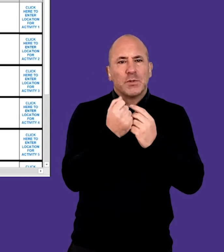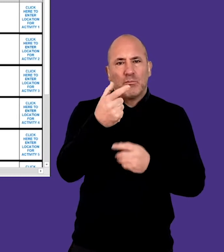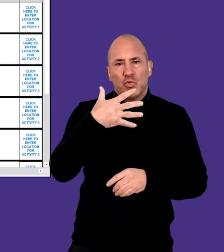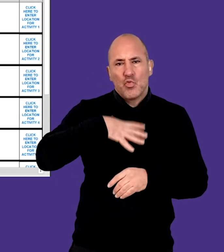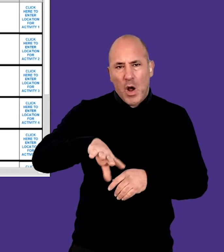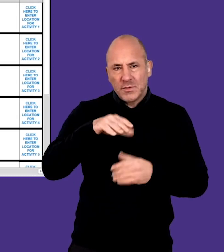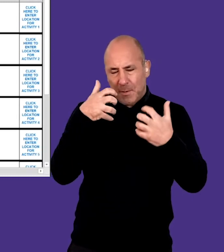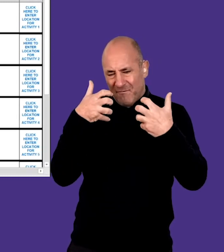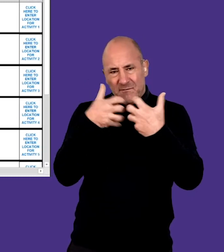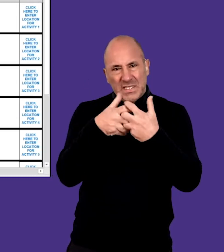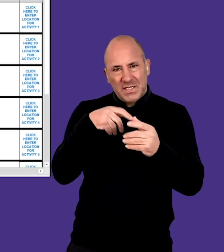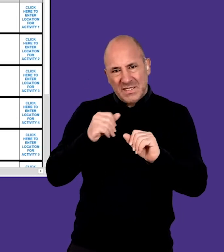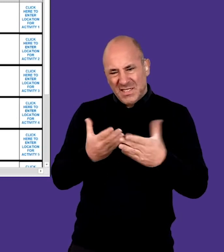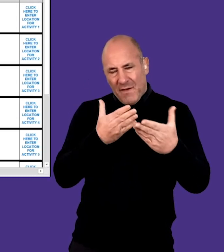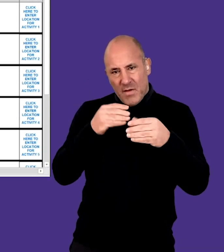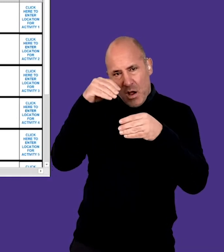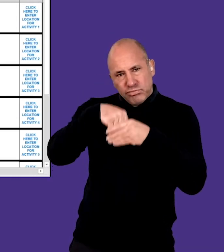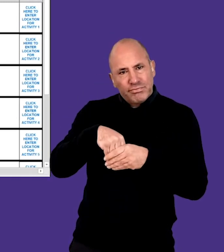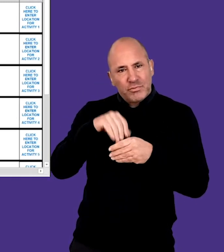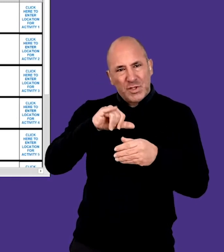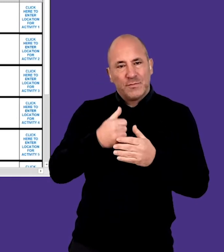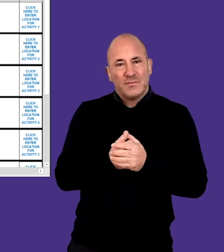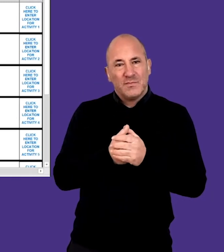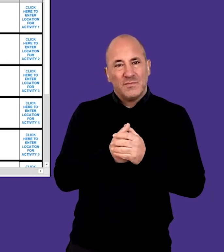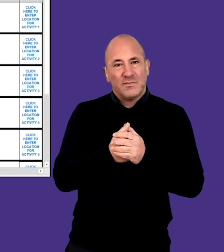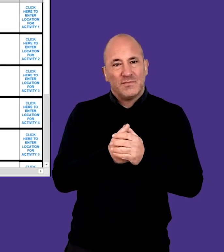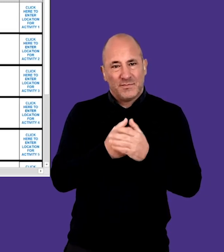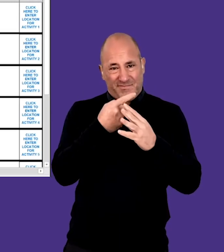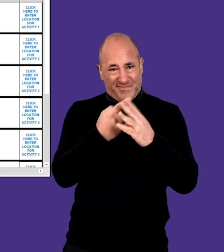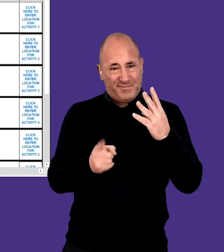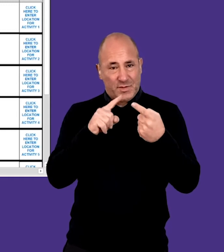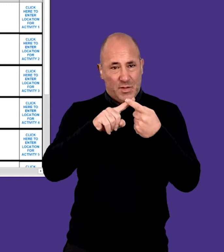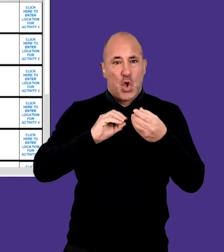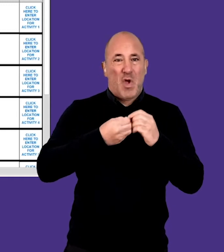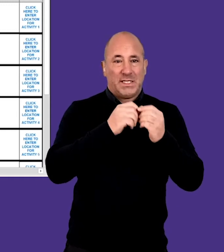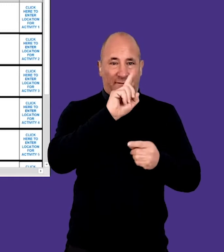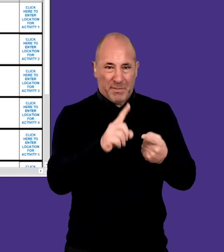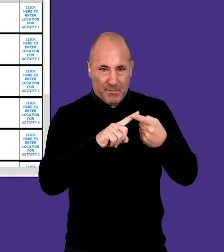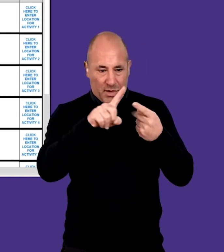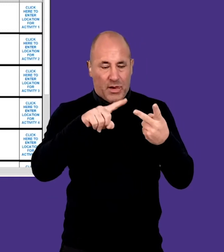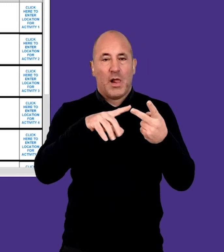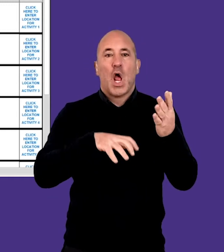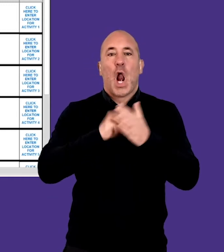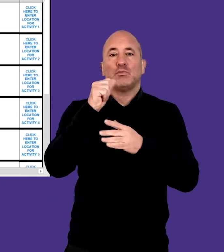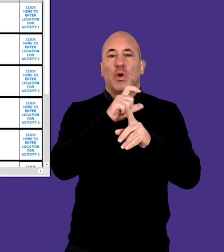the activity you are going to deliver will contribute to. This can be either creative people,